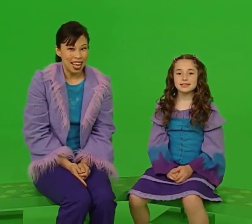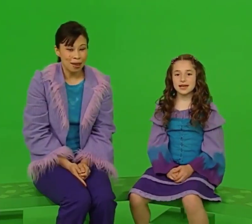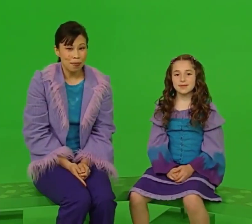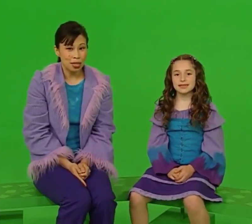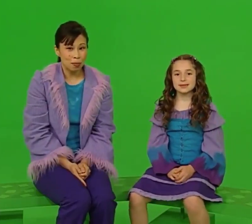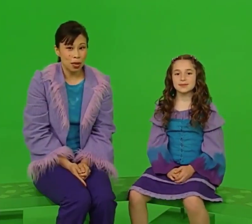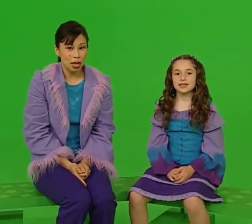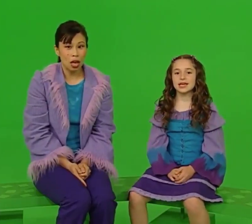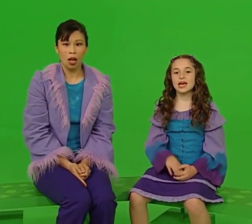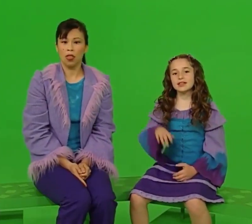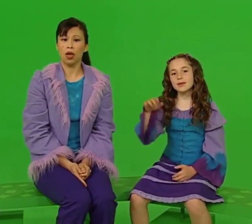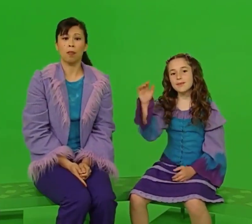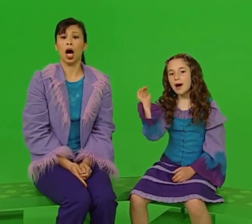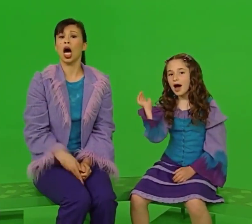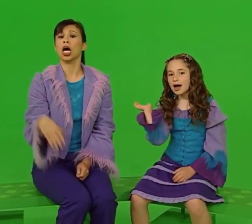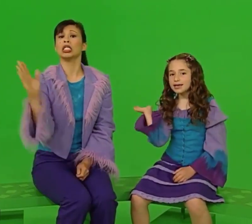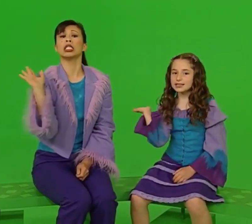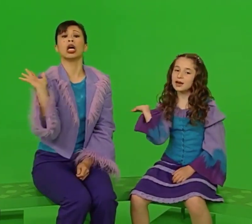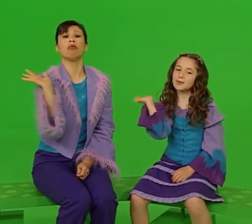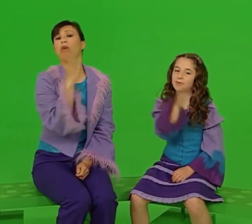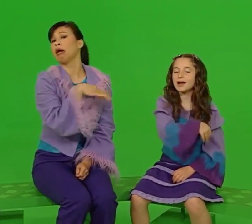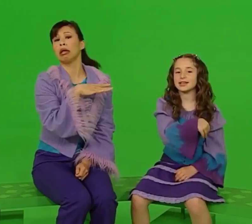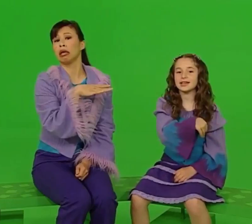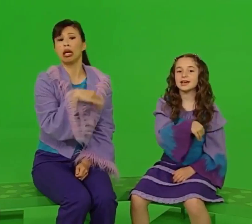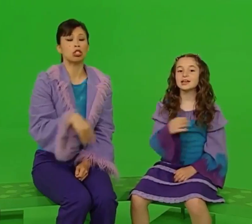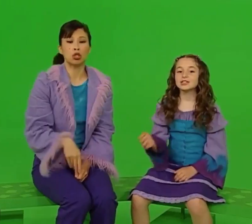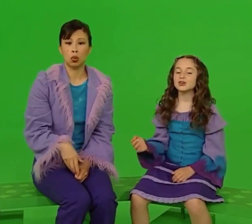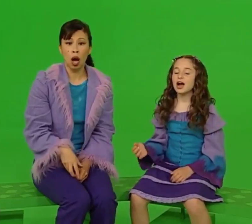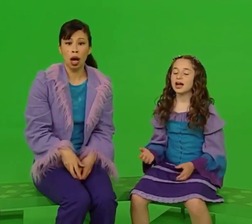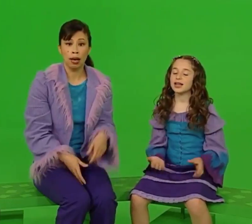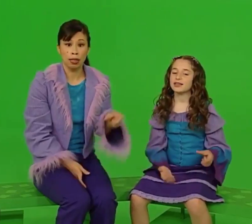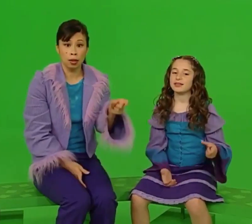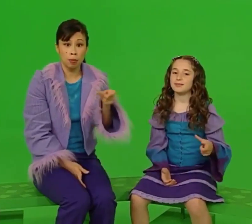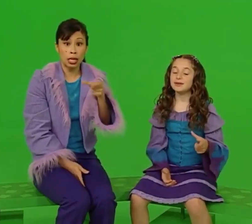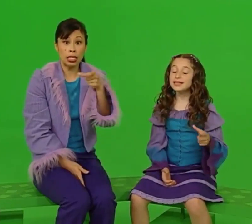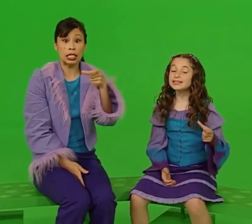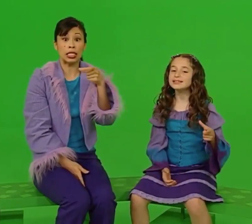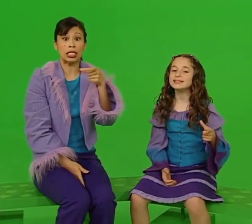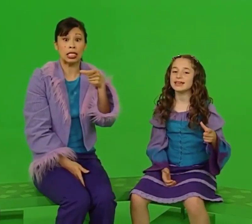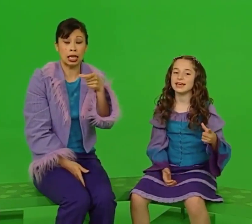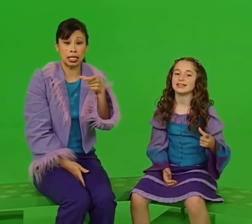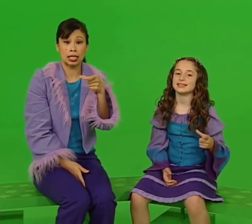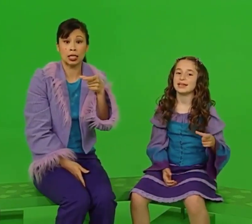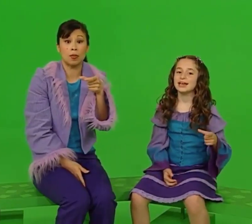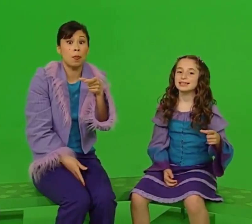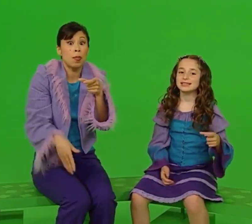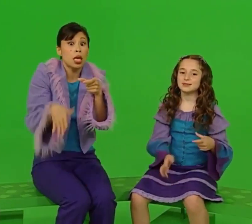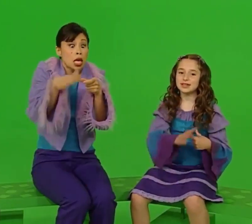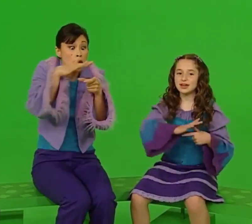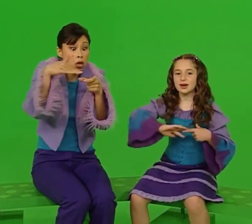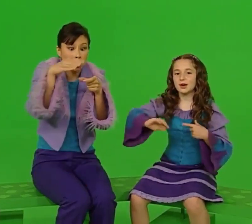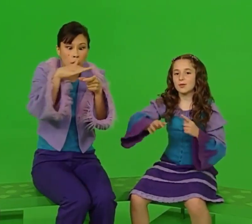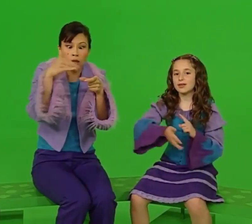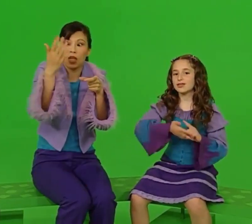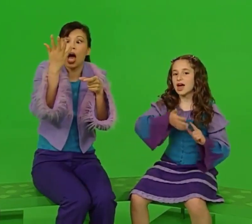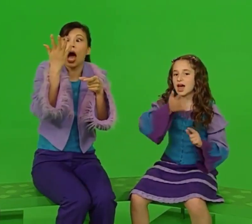Said Miss Bee, "The pies are runny. Try the biscuits smeared with